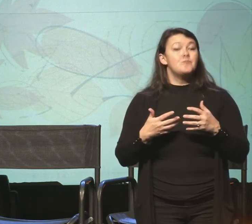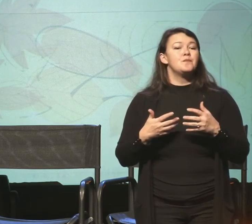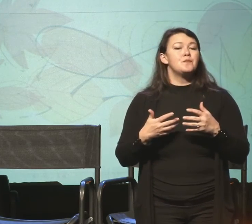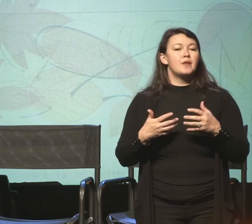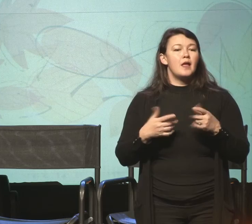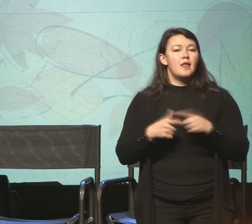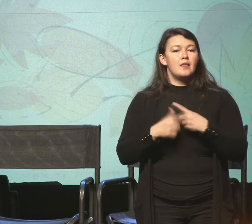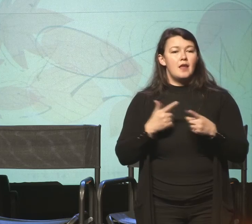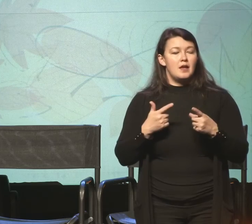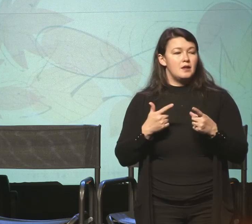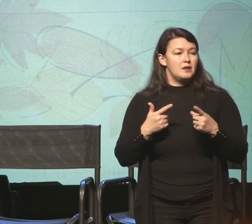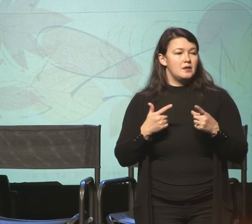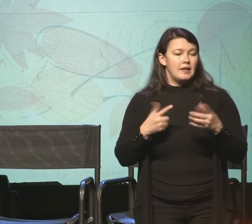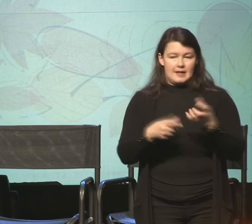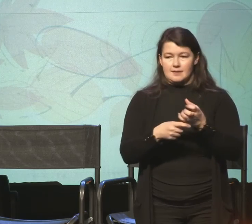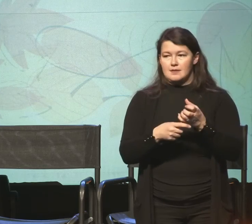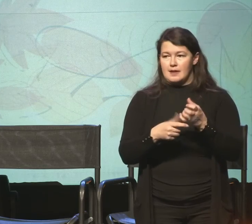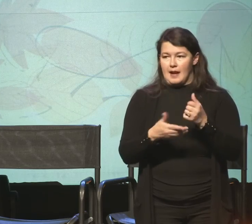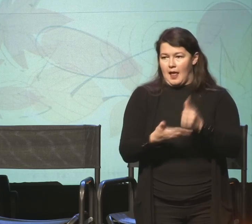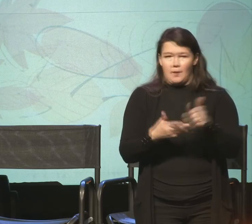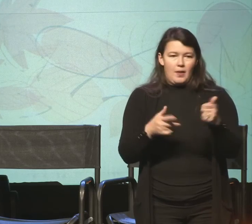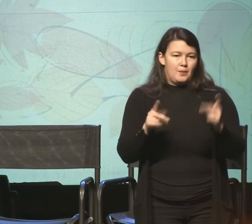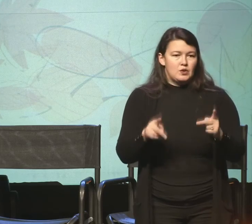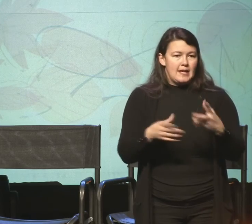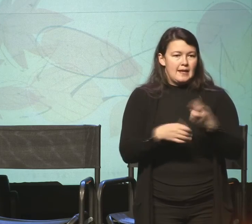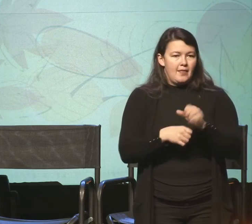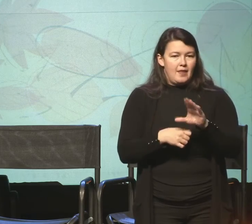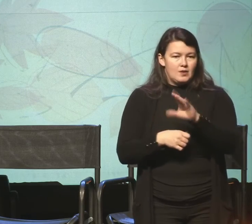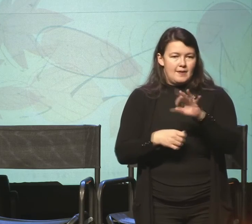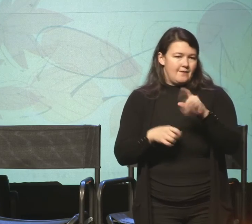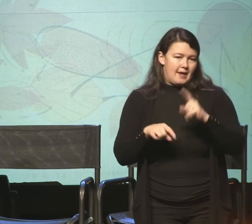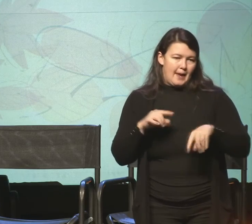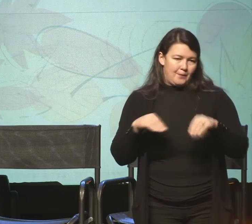serve them? It'd be great. And then I'll be back